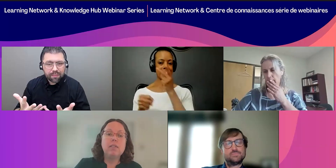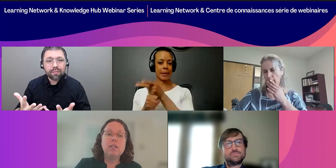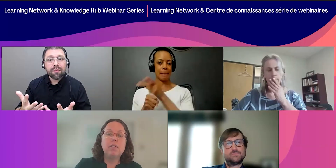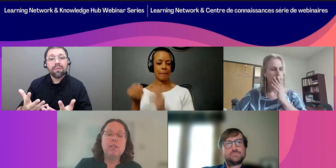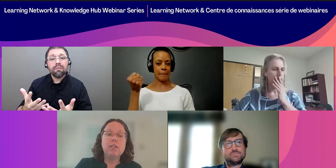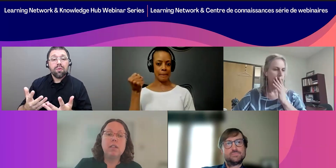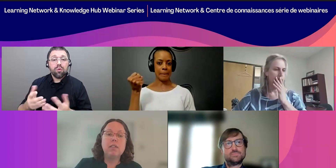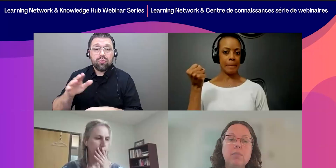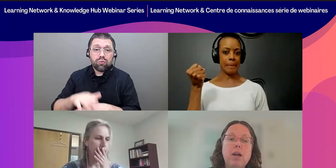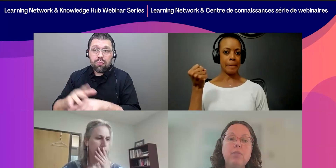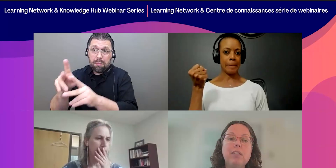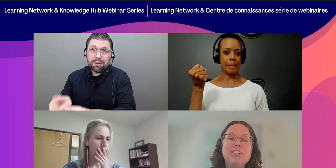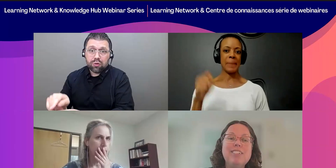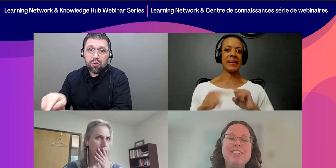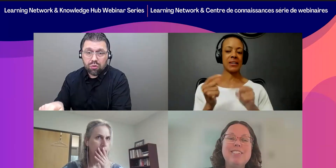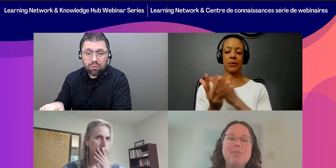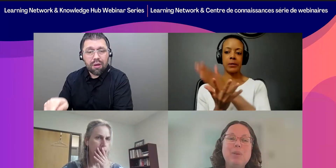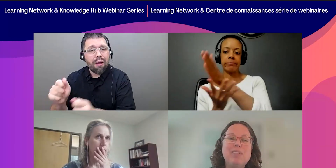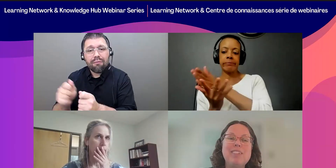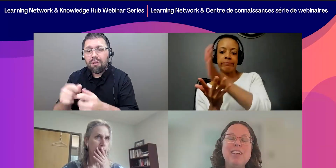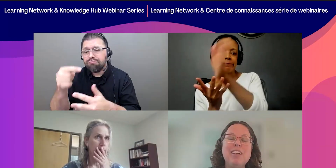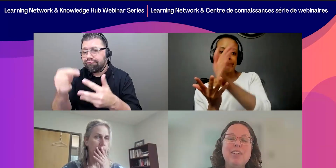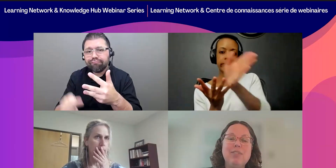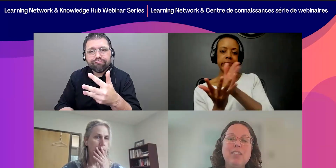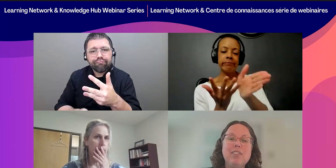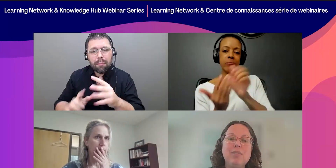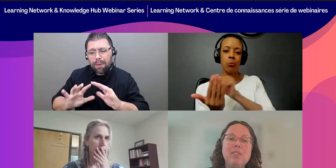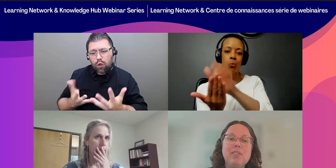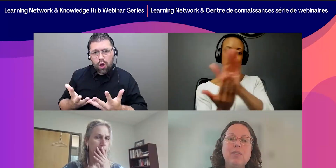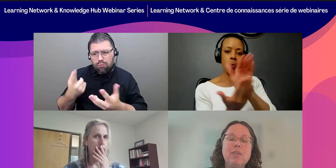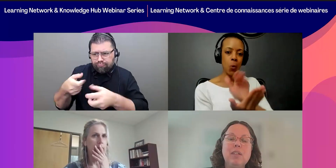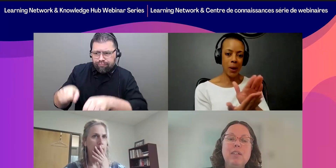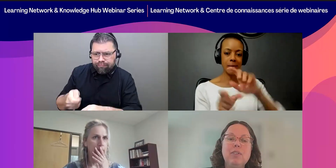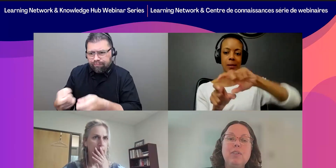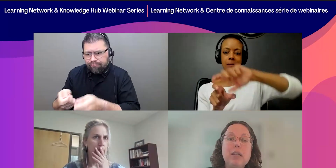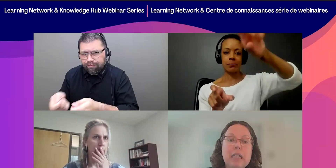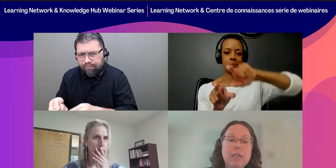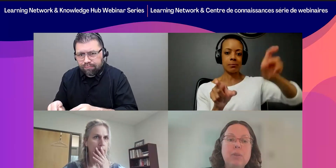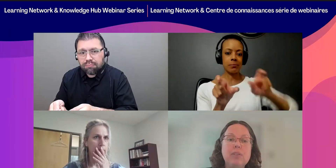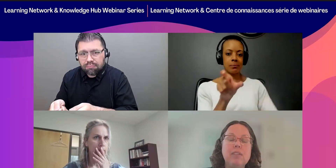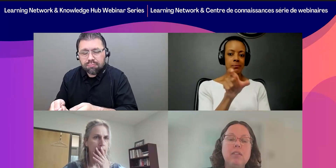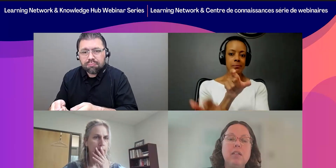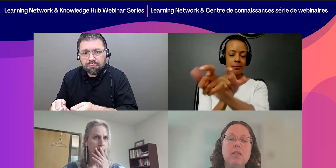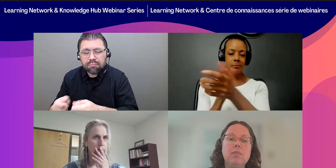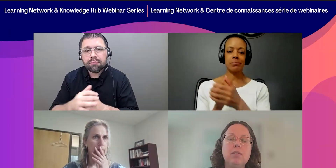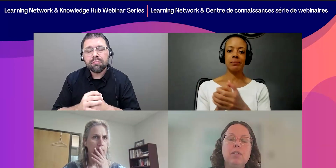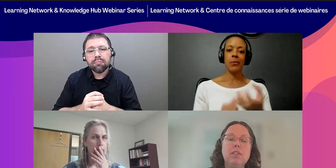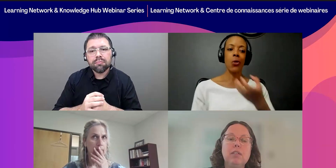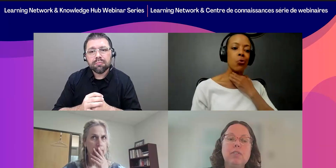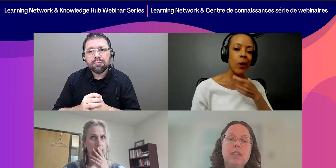are the methods that are in kind of the pie wedges and the spokes around this wheel. So, threatening a